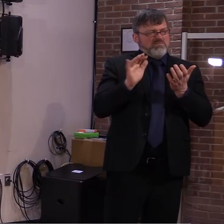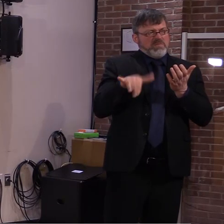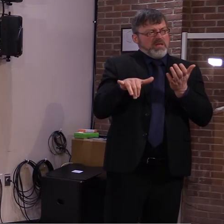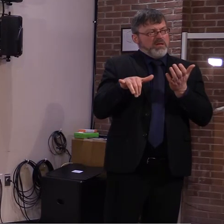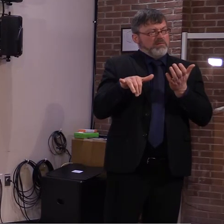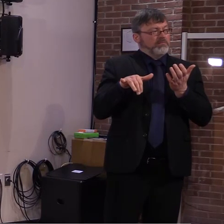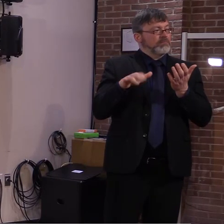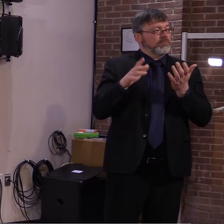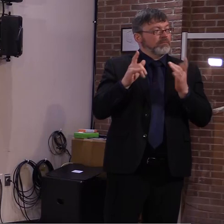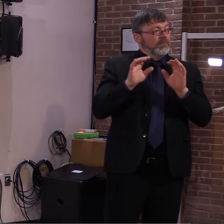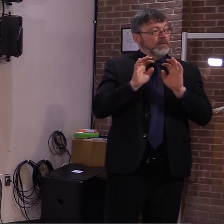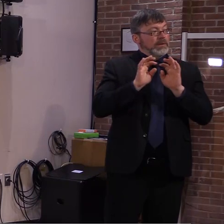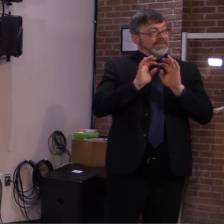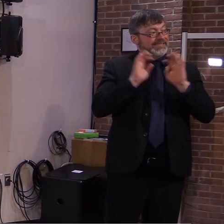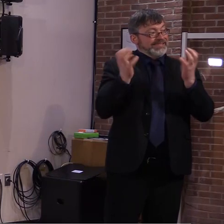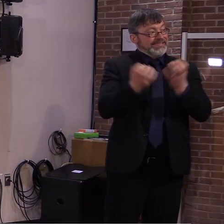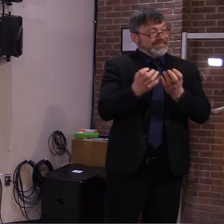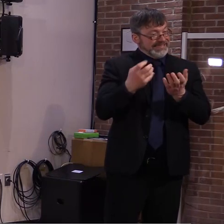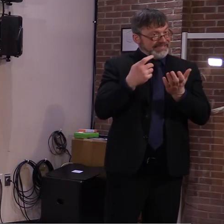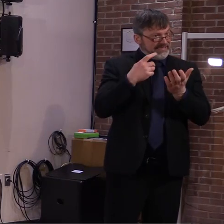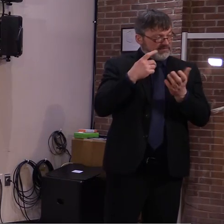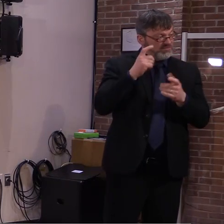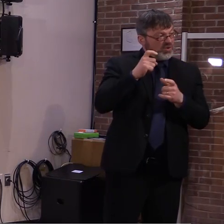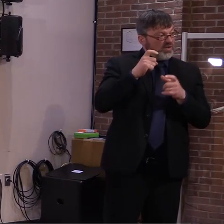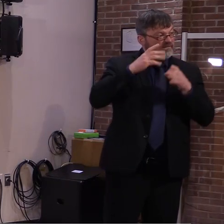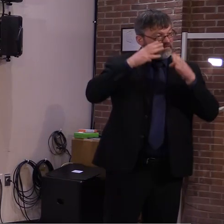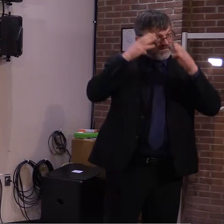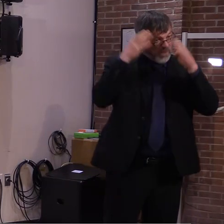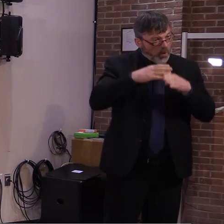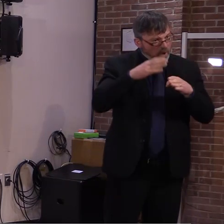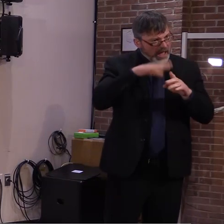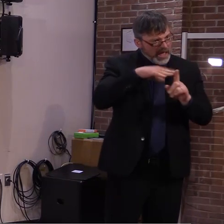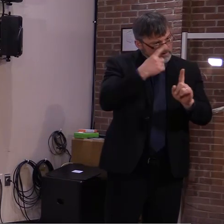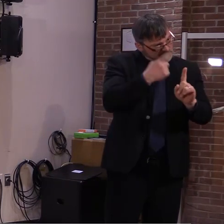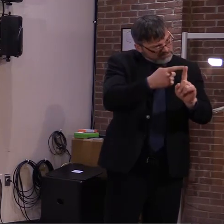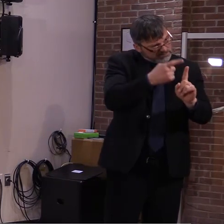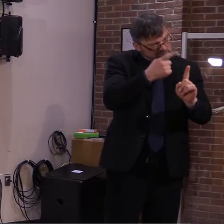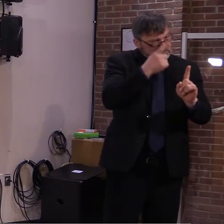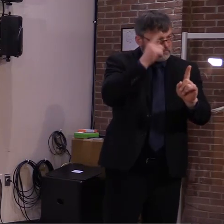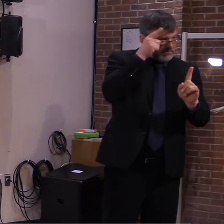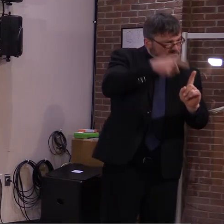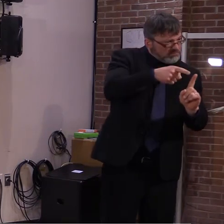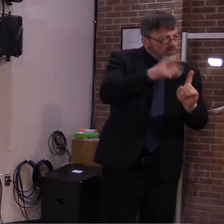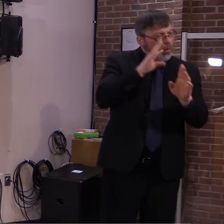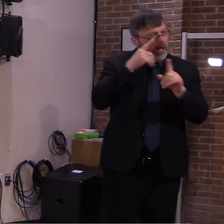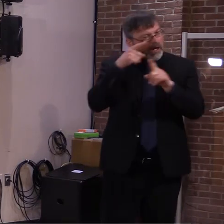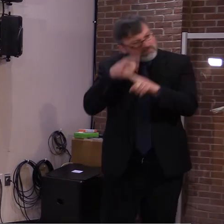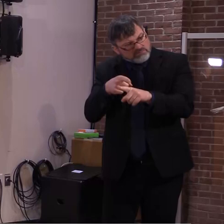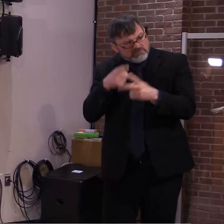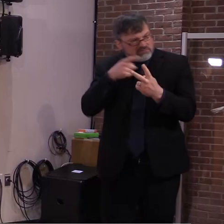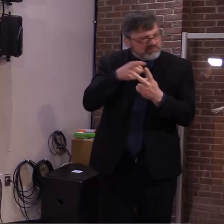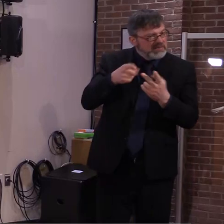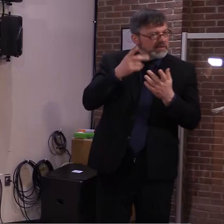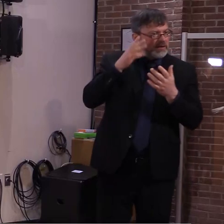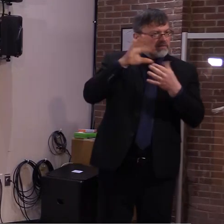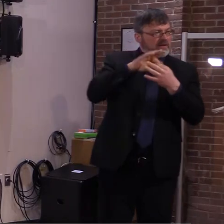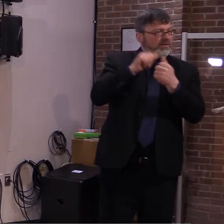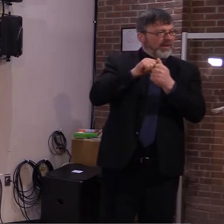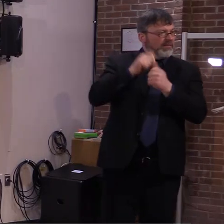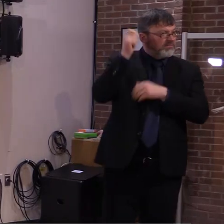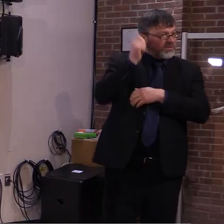Well, I don't know any of the details about the task force and the makeup of the task force and who it will represent,